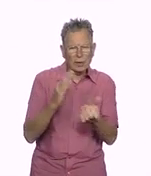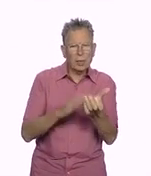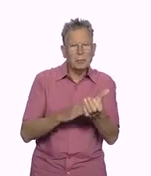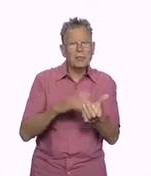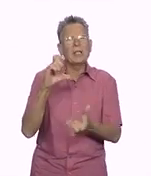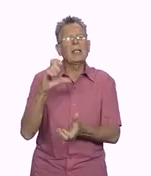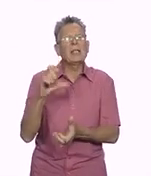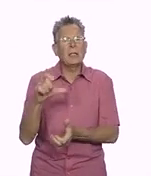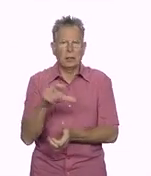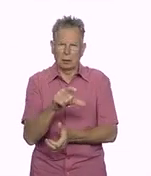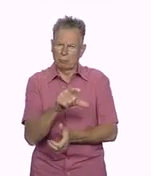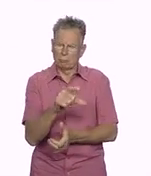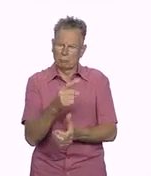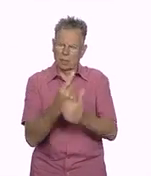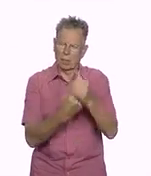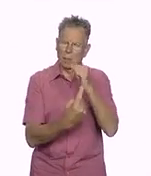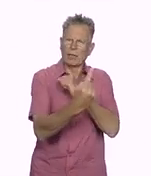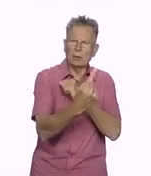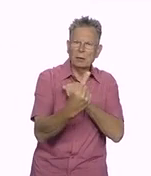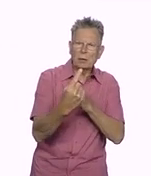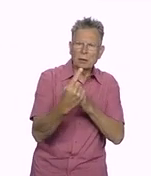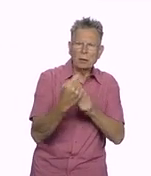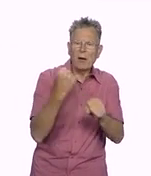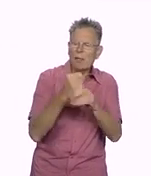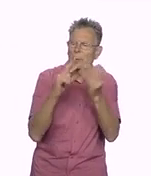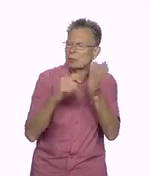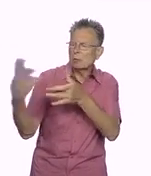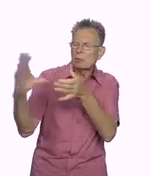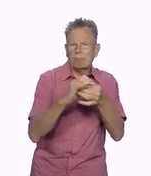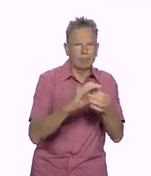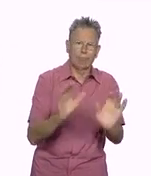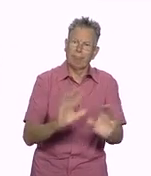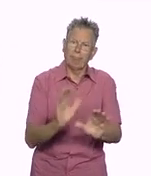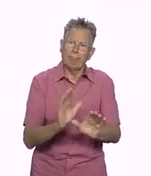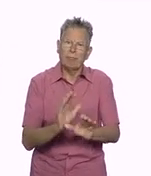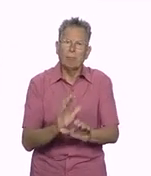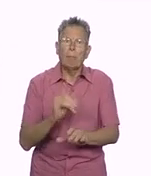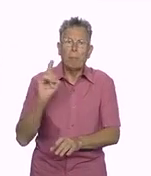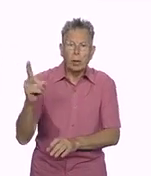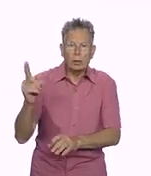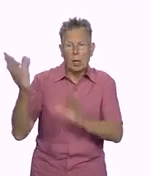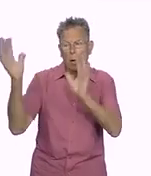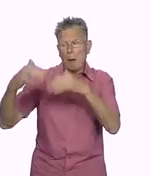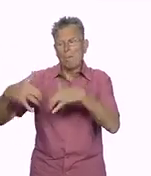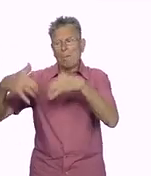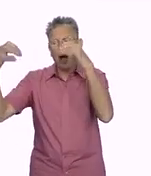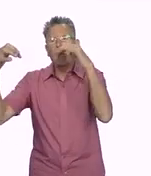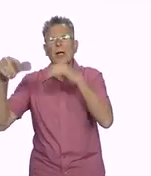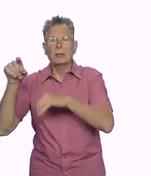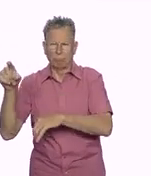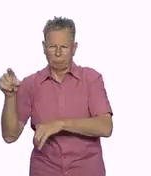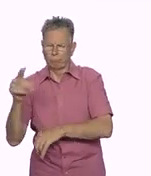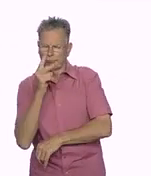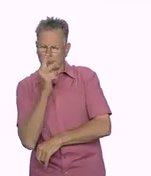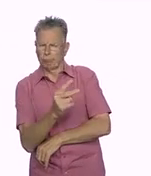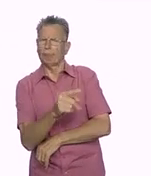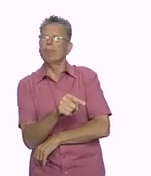The GMC is independent of government, but accountable to the UK Parliament. It is paid for by the doctors